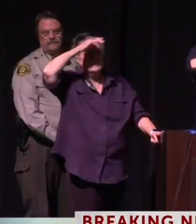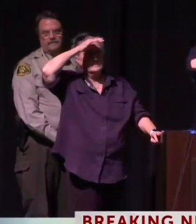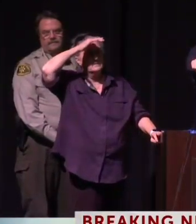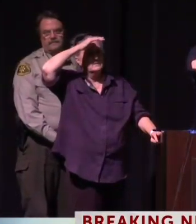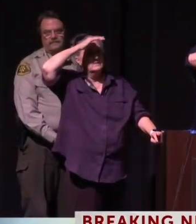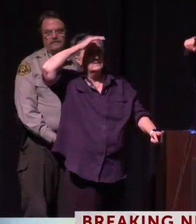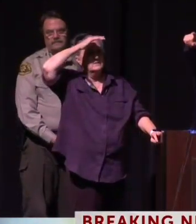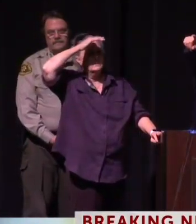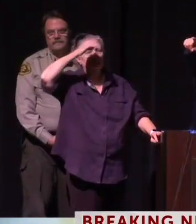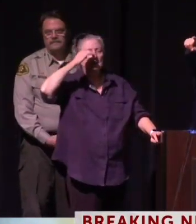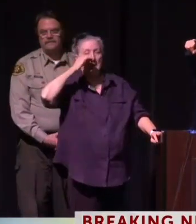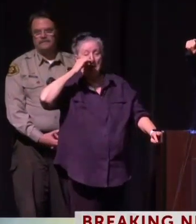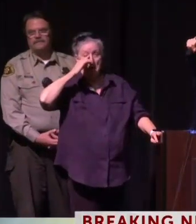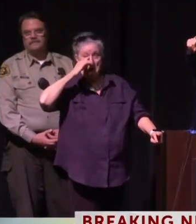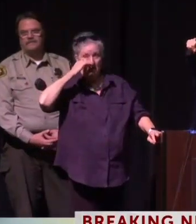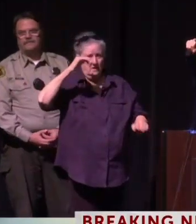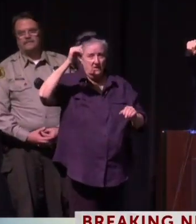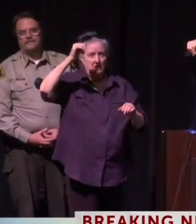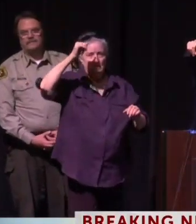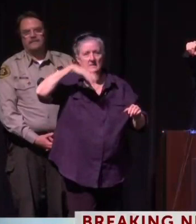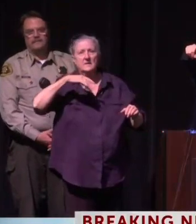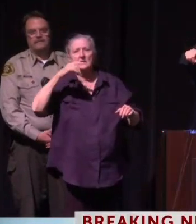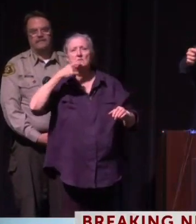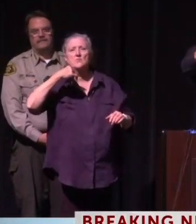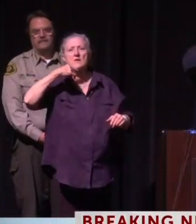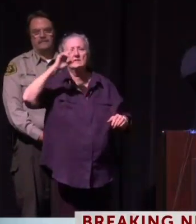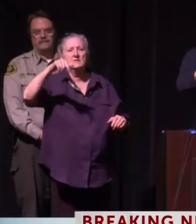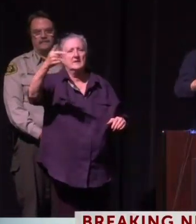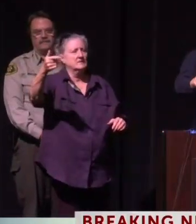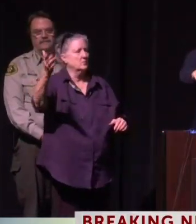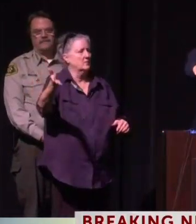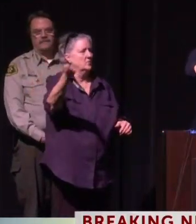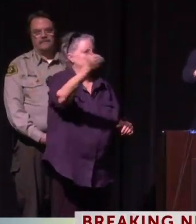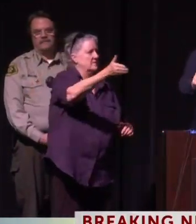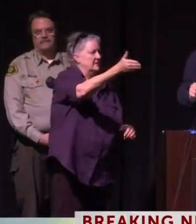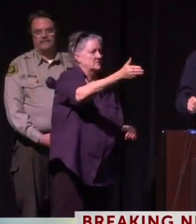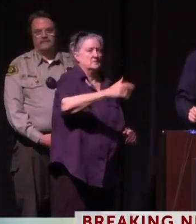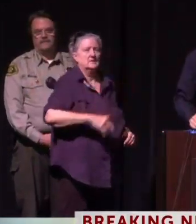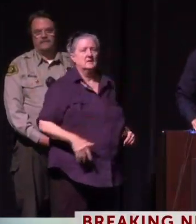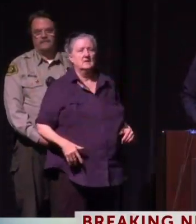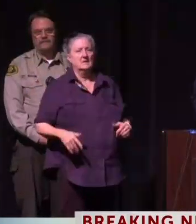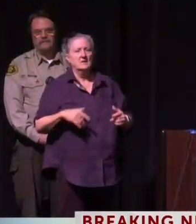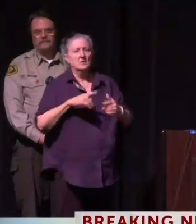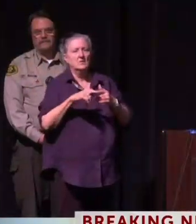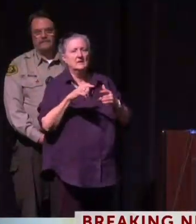On this side, and then a gentleman in the red, and you'll be next, and then we'll move to the next section, ma'am.